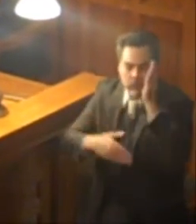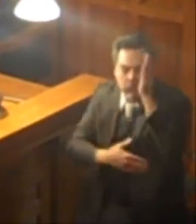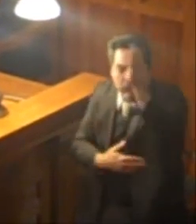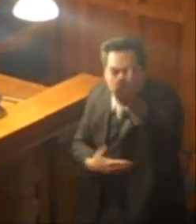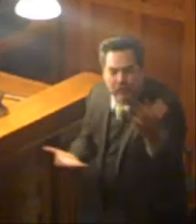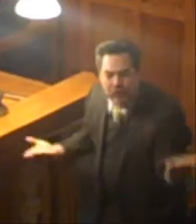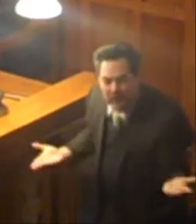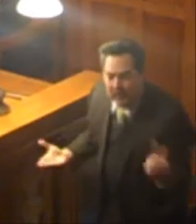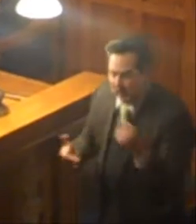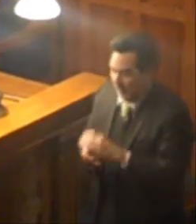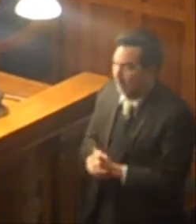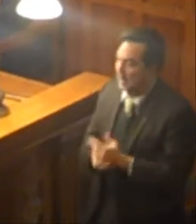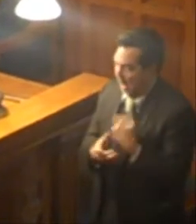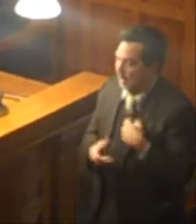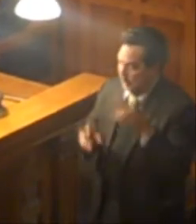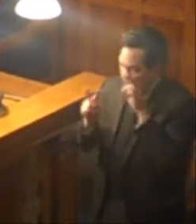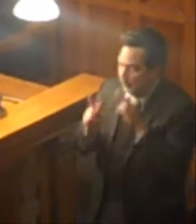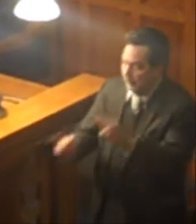members already.